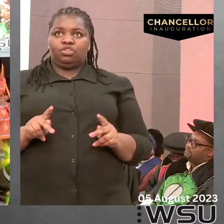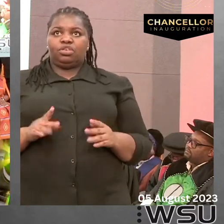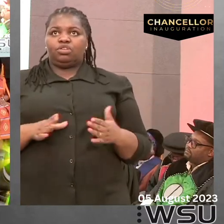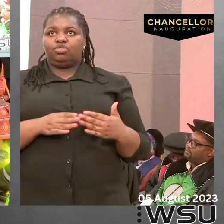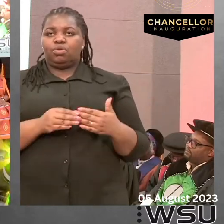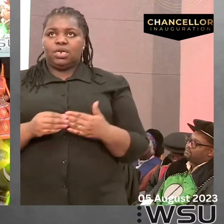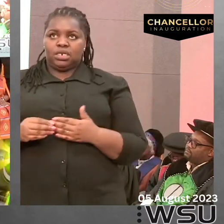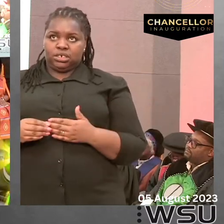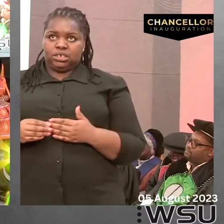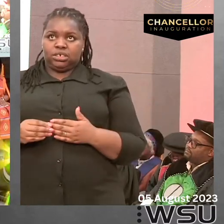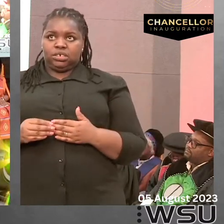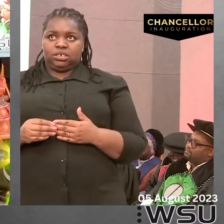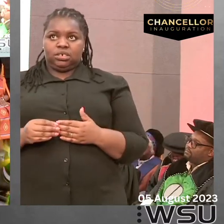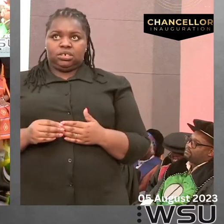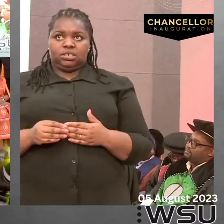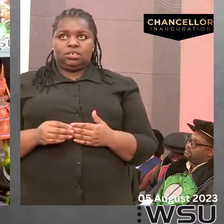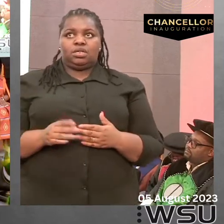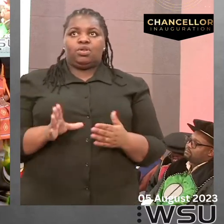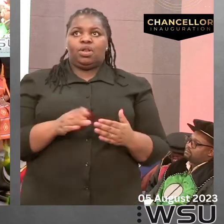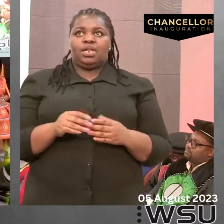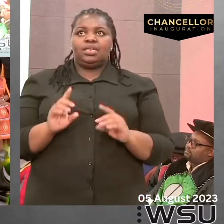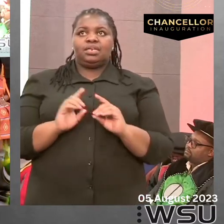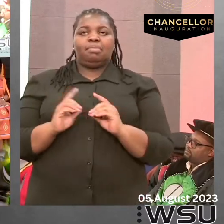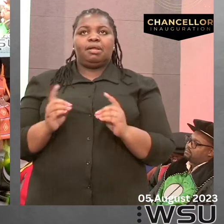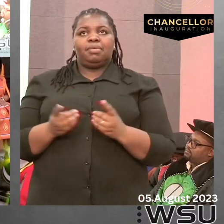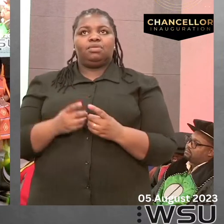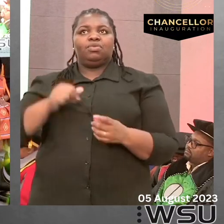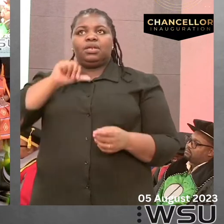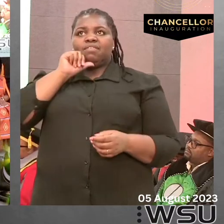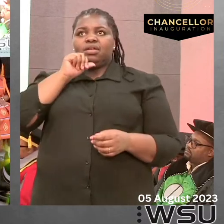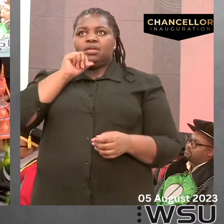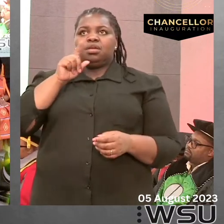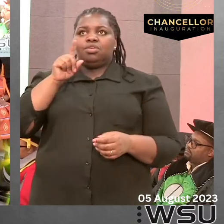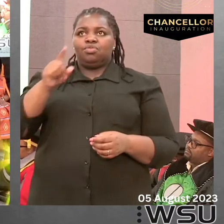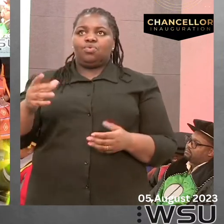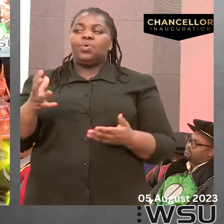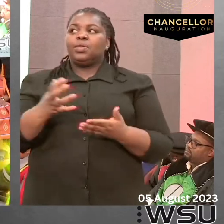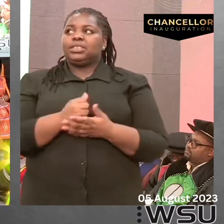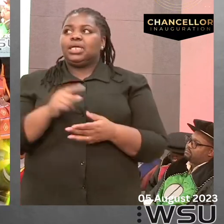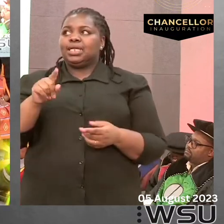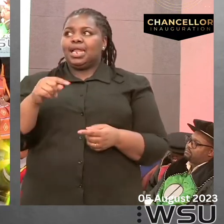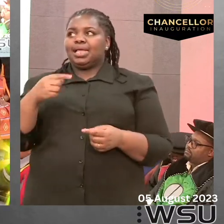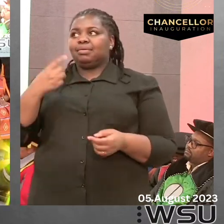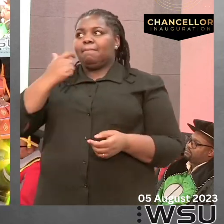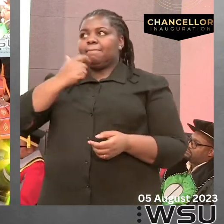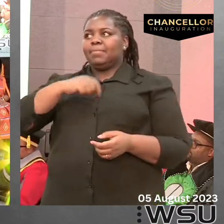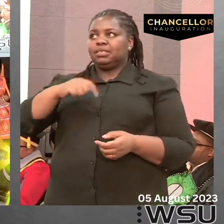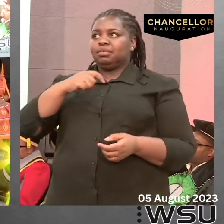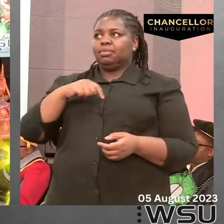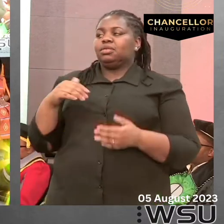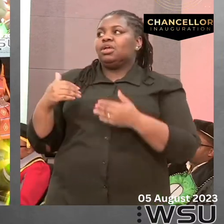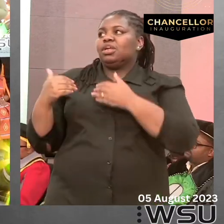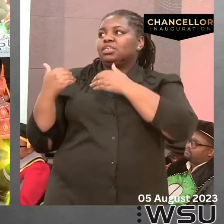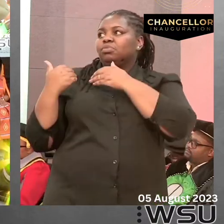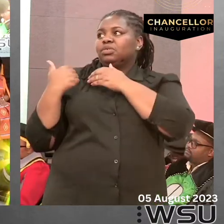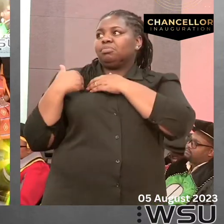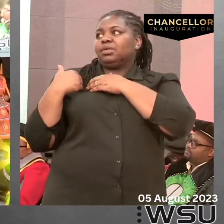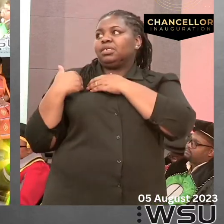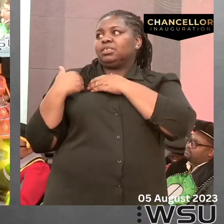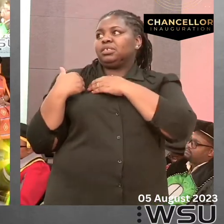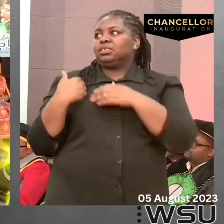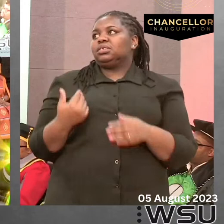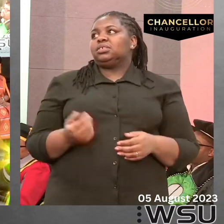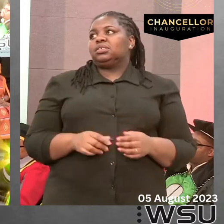lead institutions, to lead a department, whatever, you take it as your personal responsibility